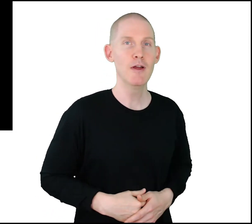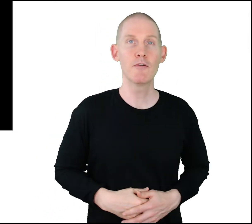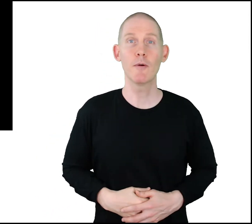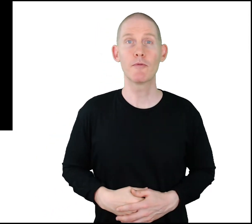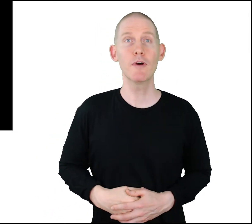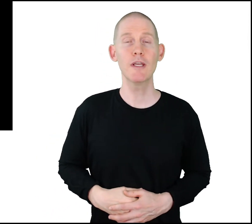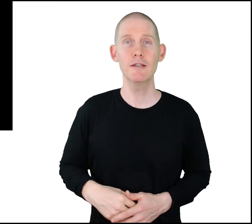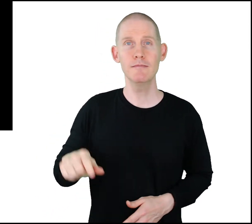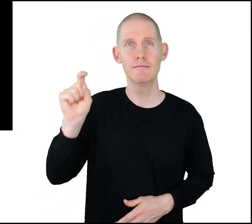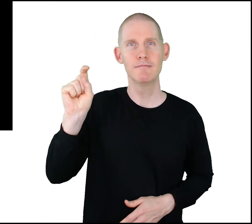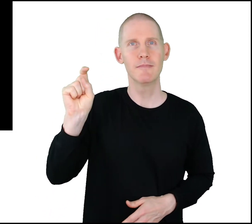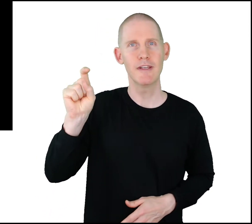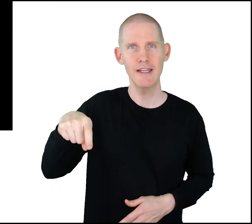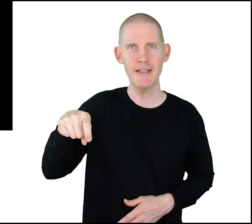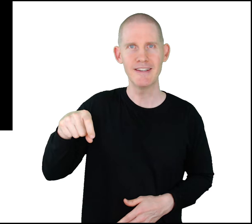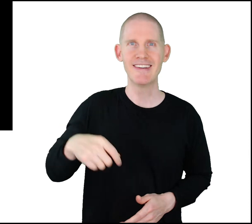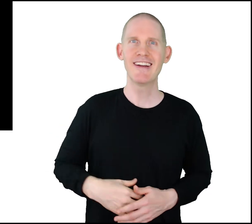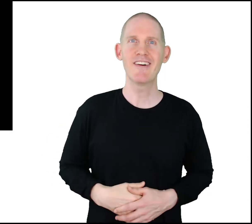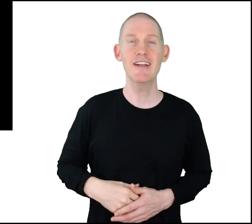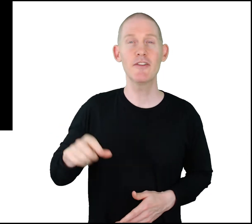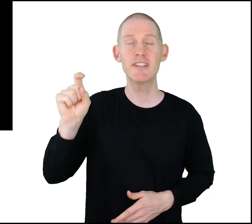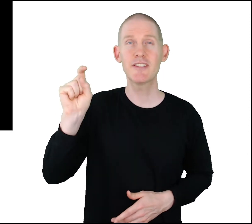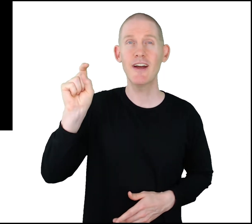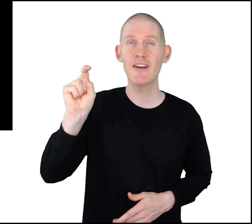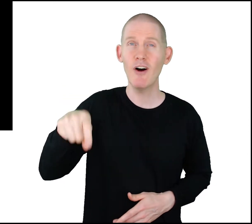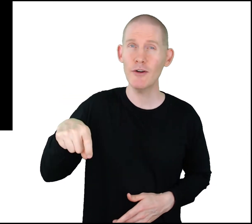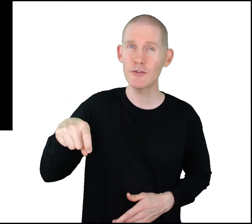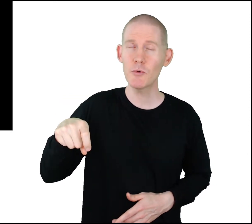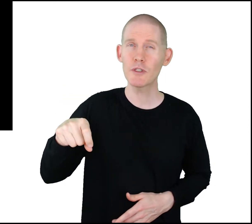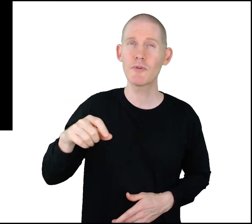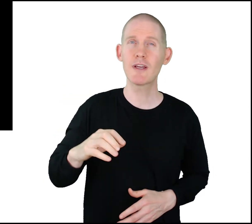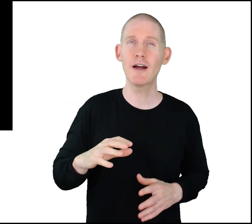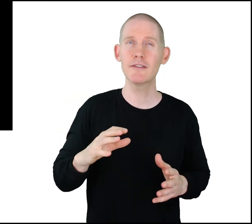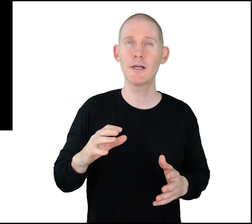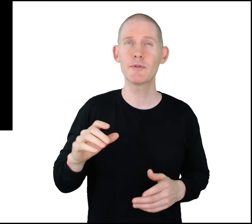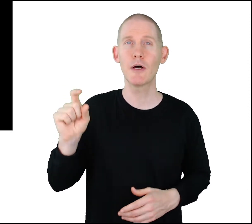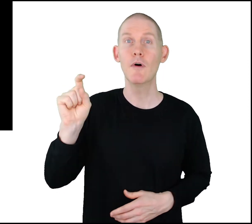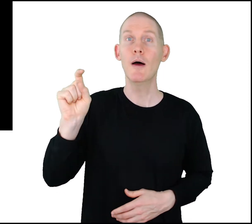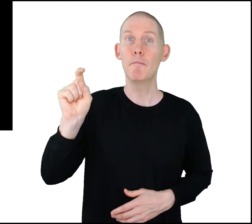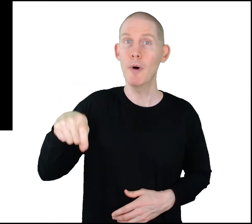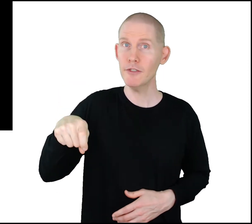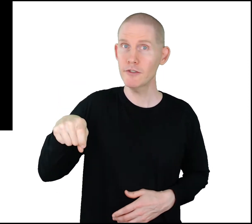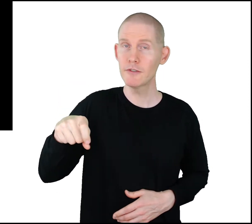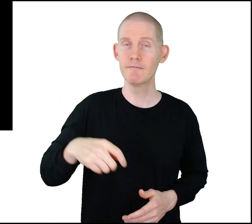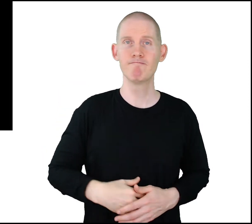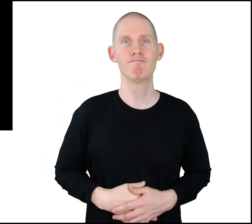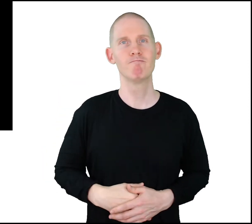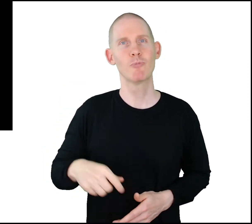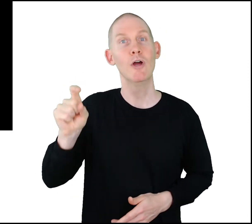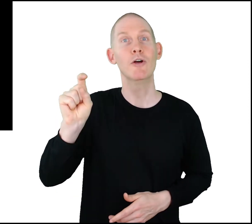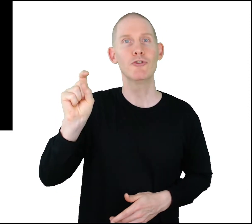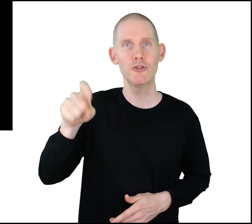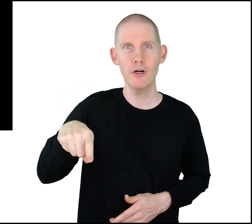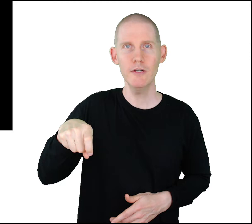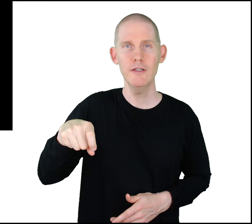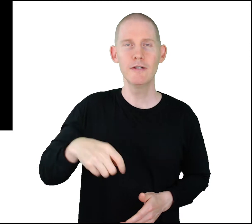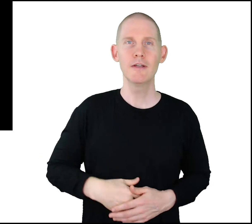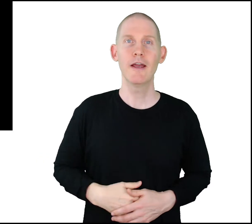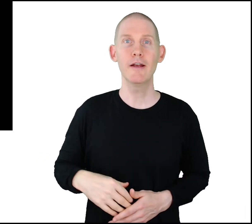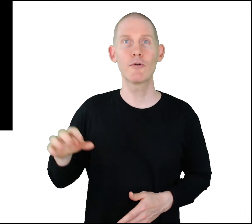From the front again, need. All right, now this sign also works for the concepts of must, should, and of course